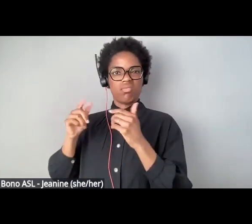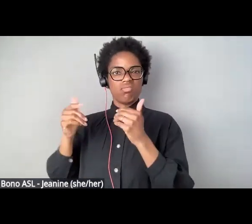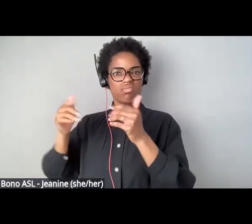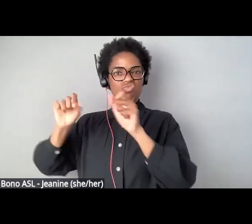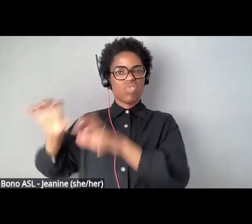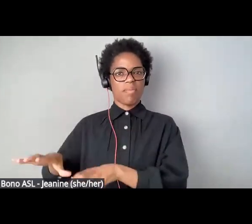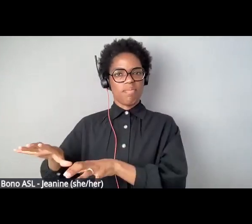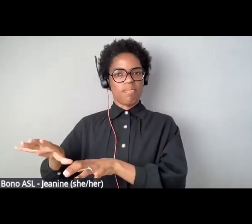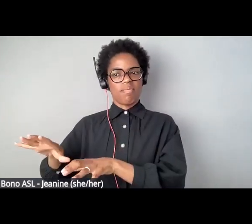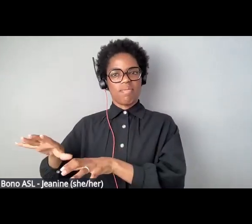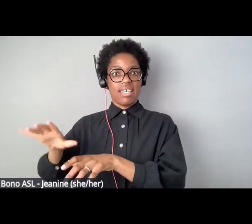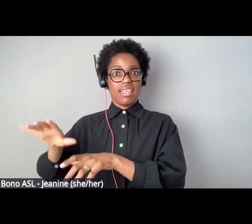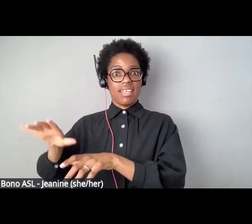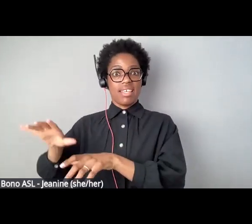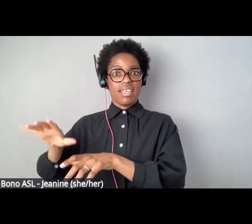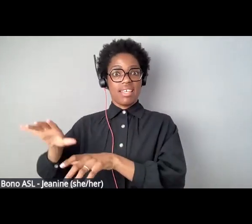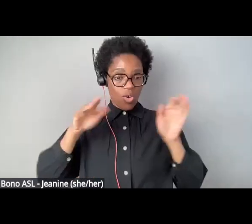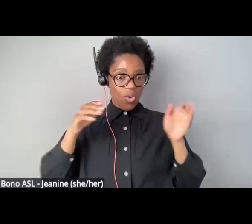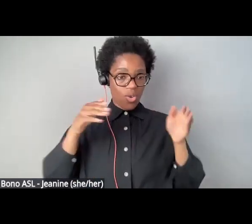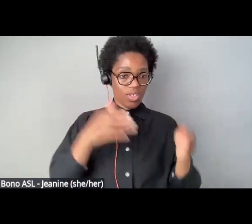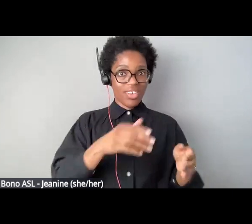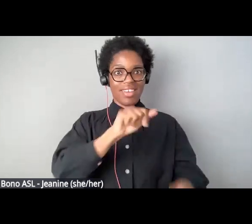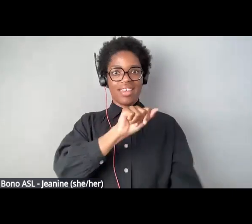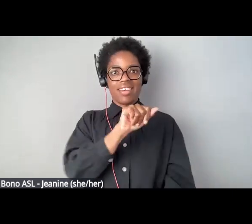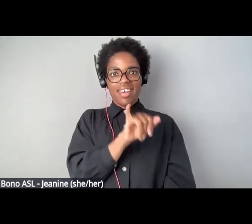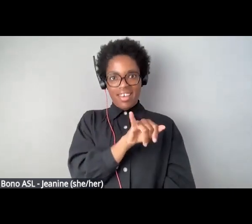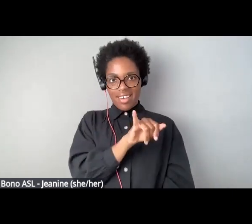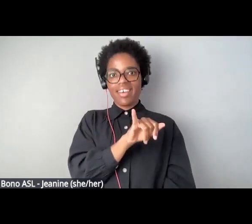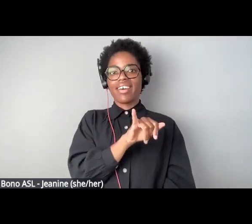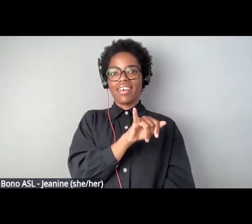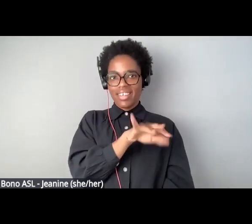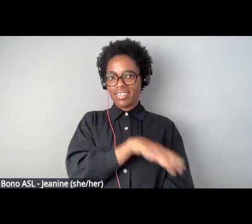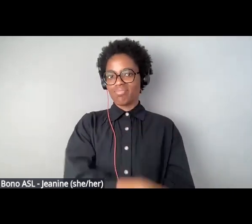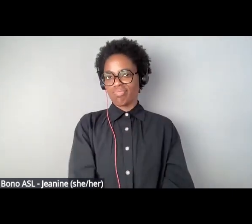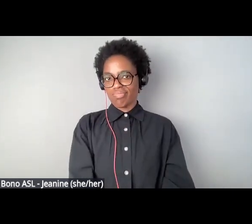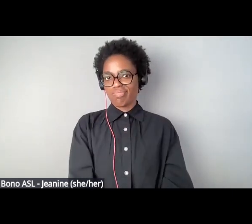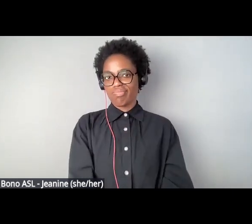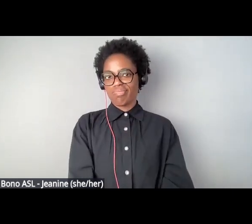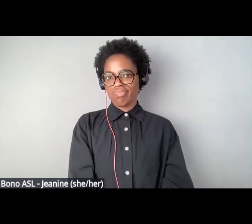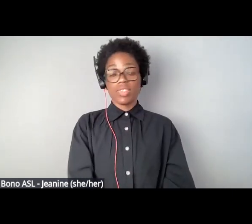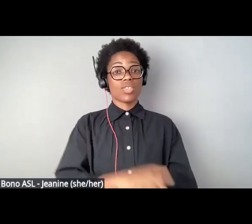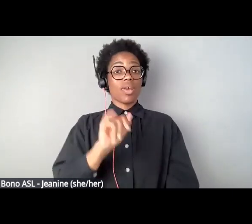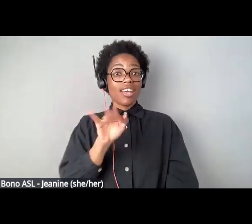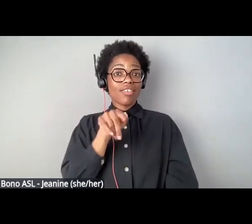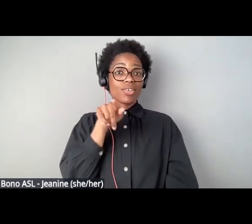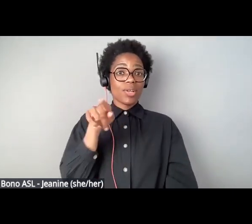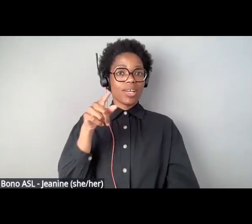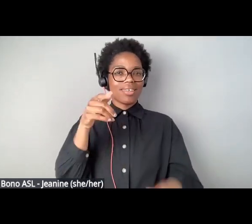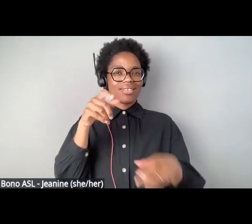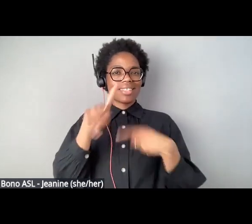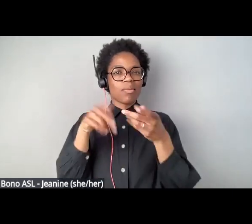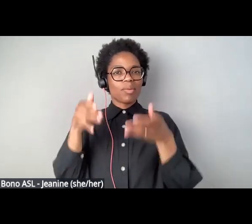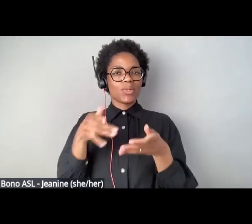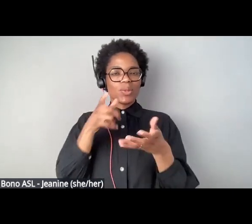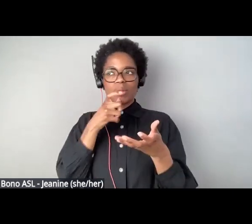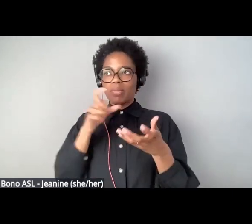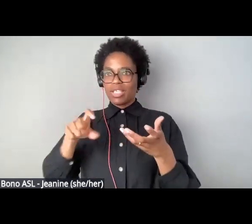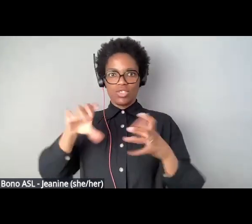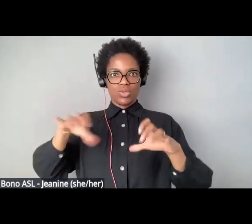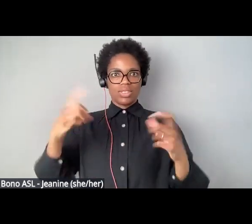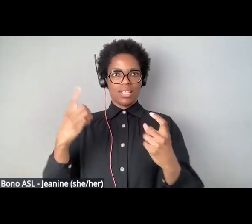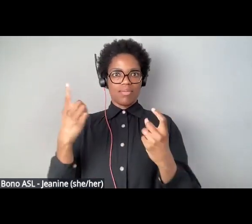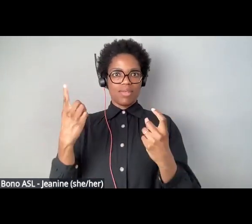days. Real quick, if you get antsy, if you need something to do with your hands, pick up your phone, delete